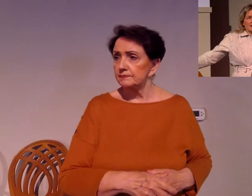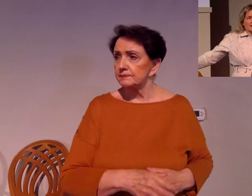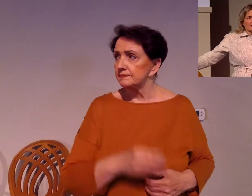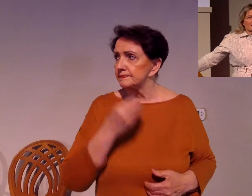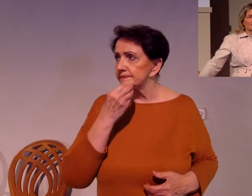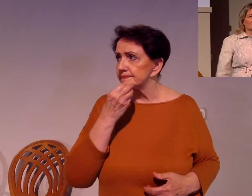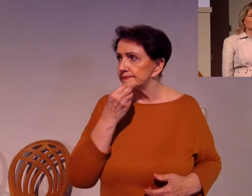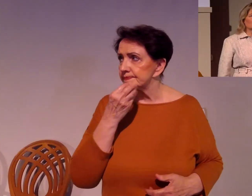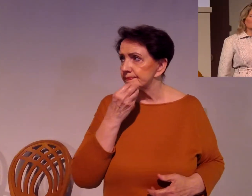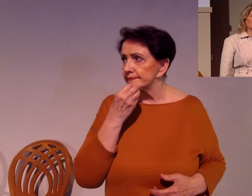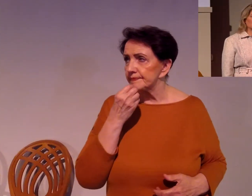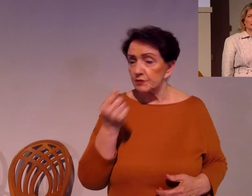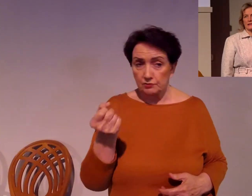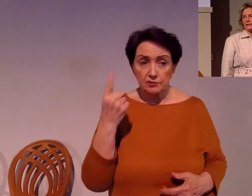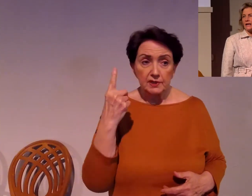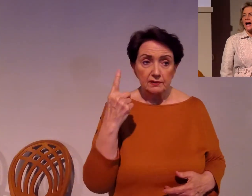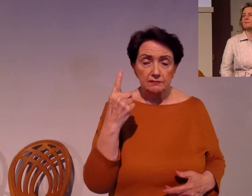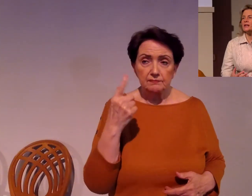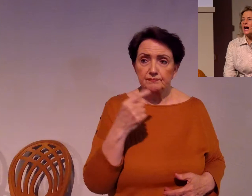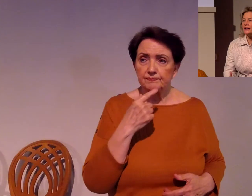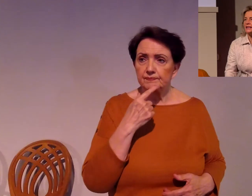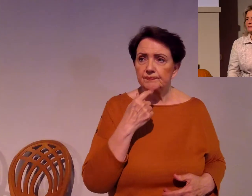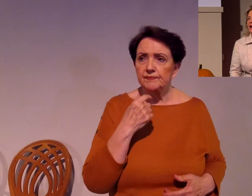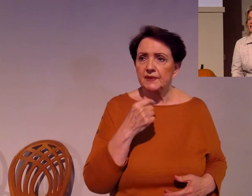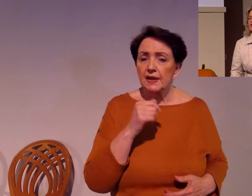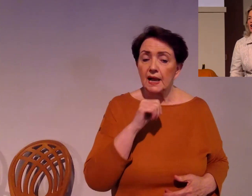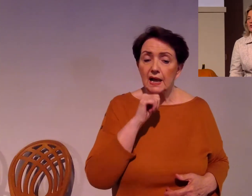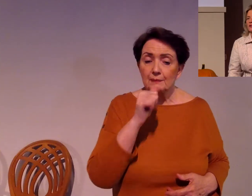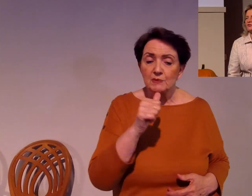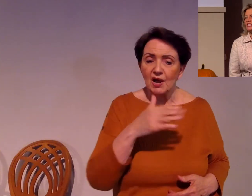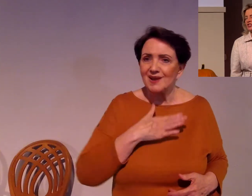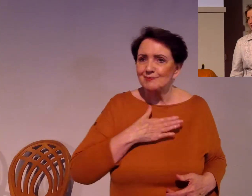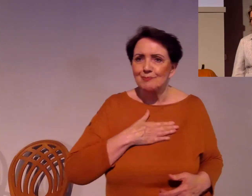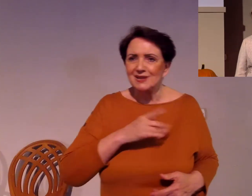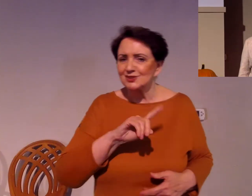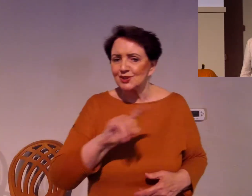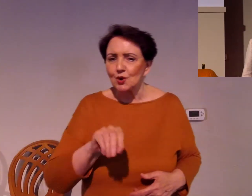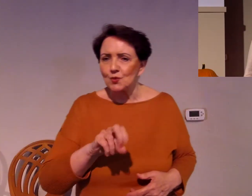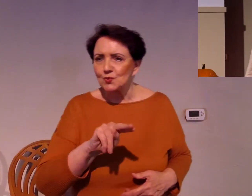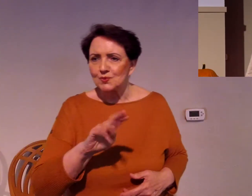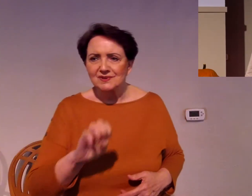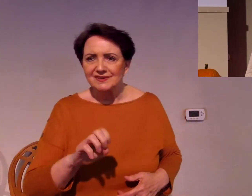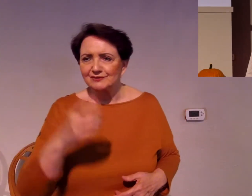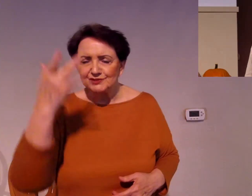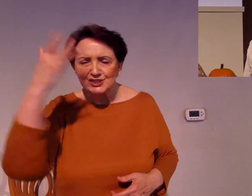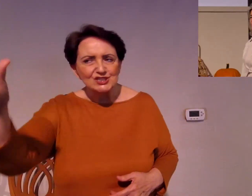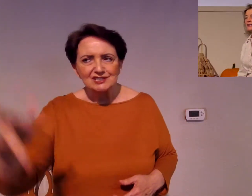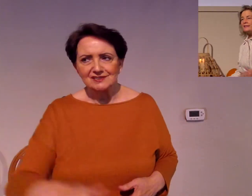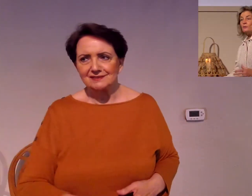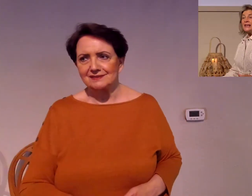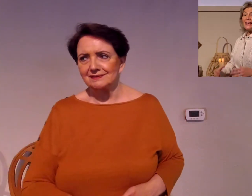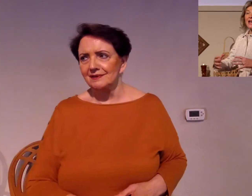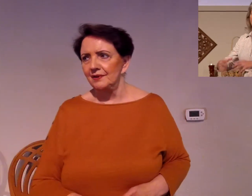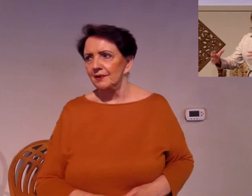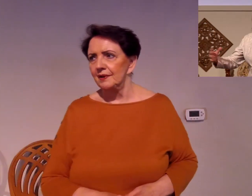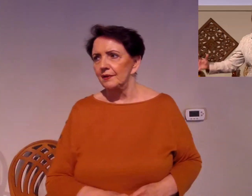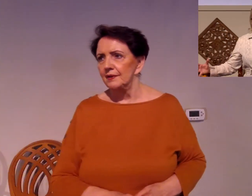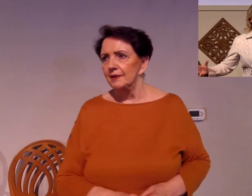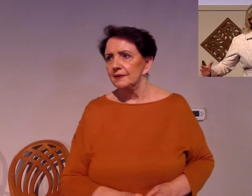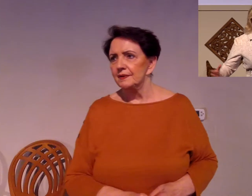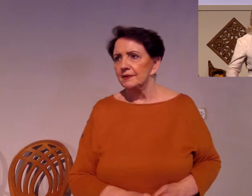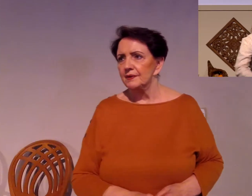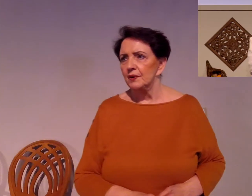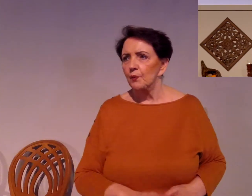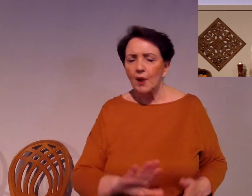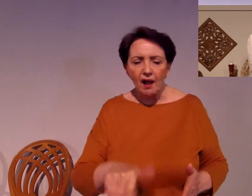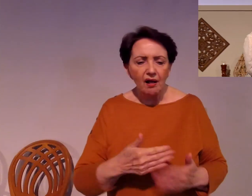You get it? I'm not in my zone of genius. Now, we all have to